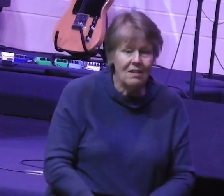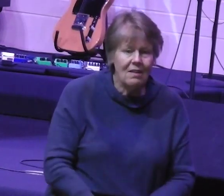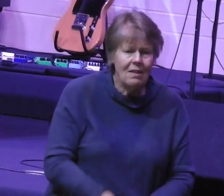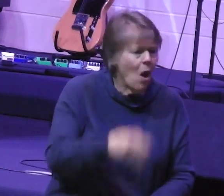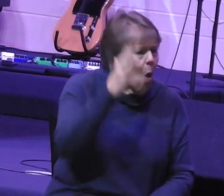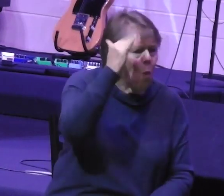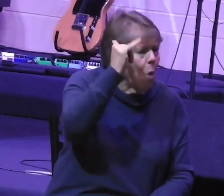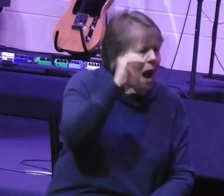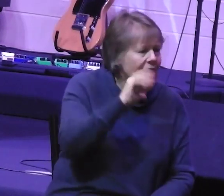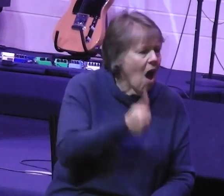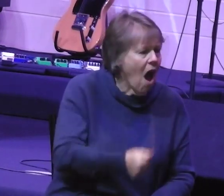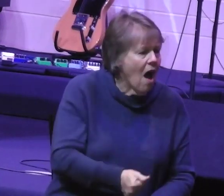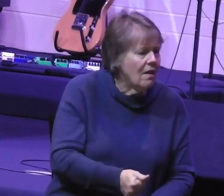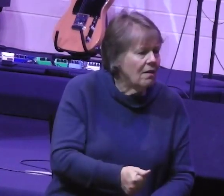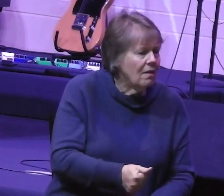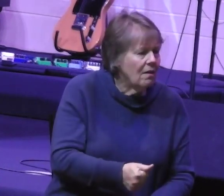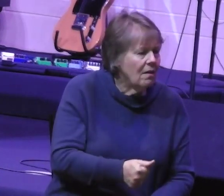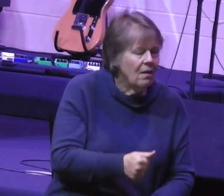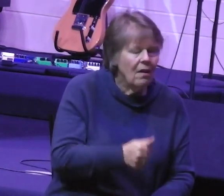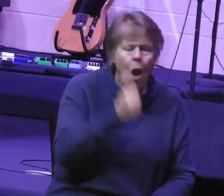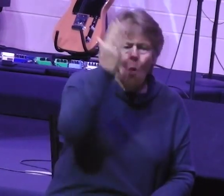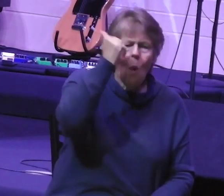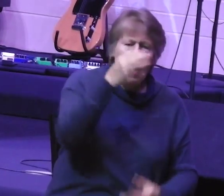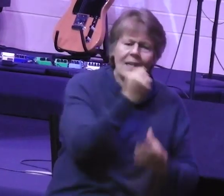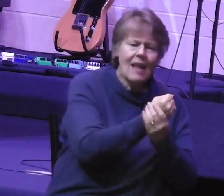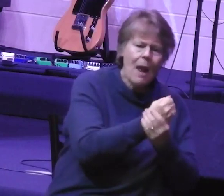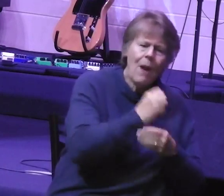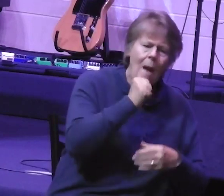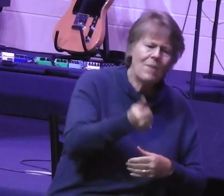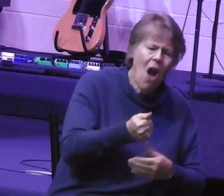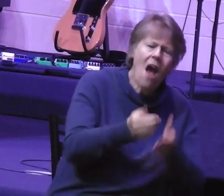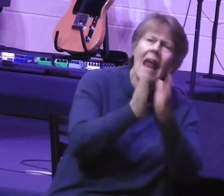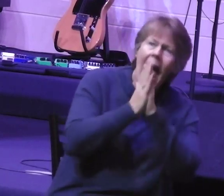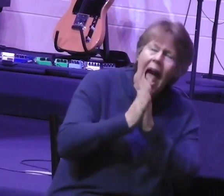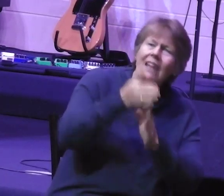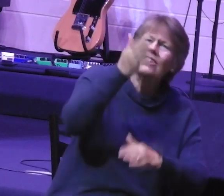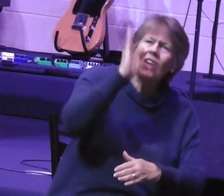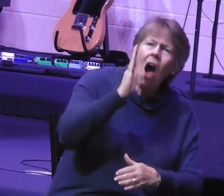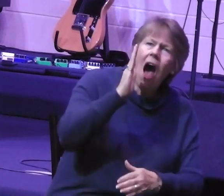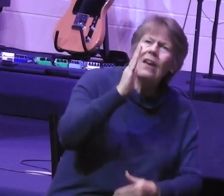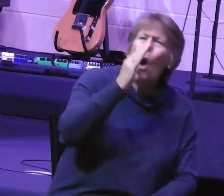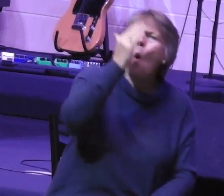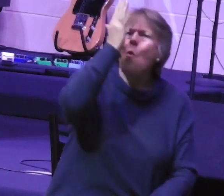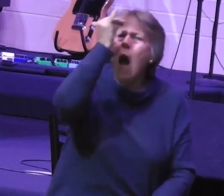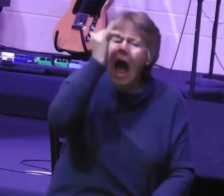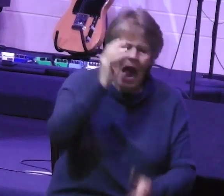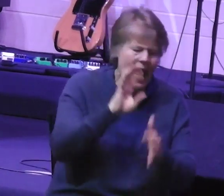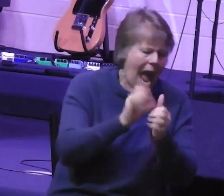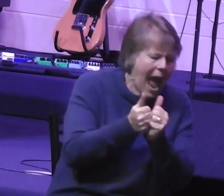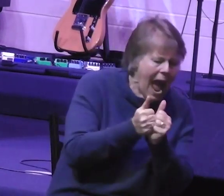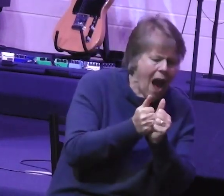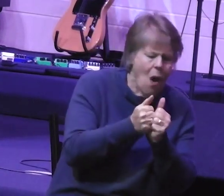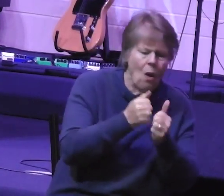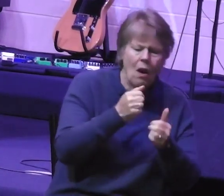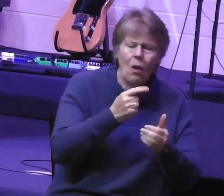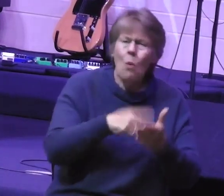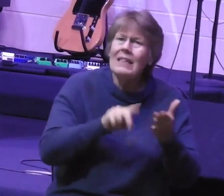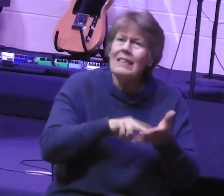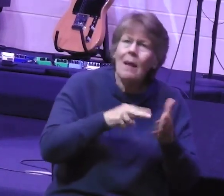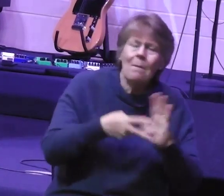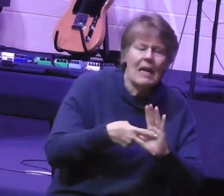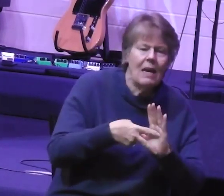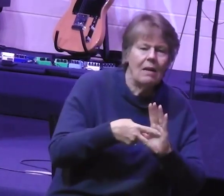God, why should I do this? And how do you even do this? And what is the meaning of this? Why is it that these questions